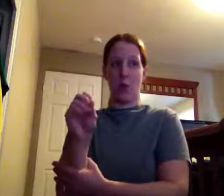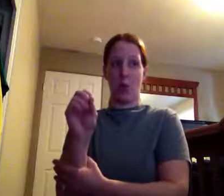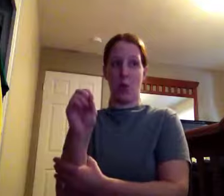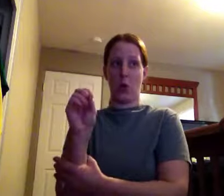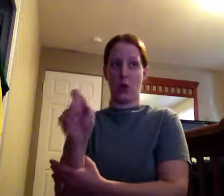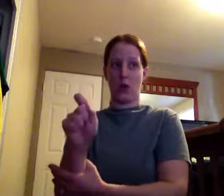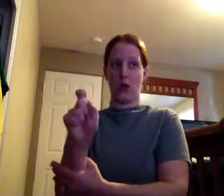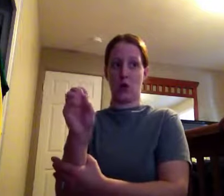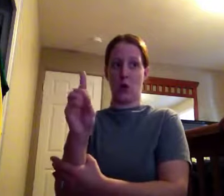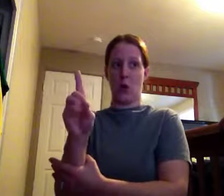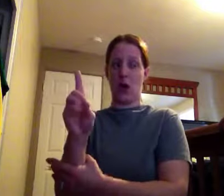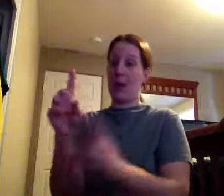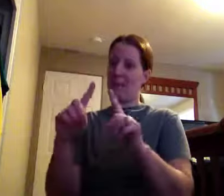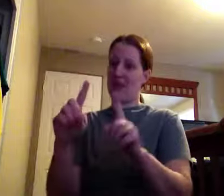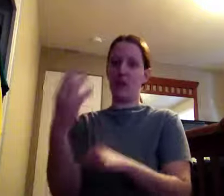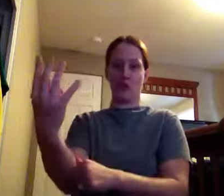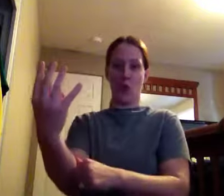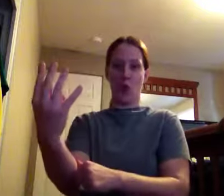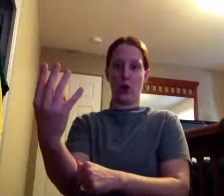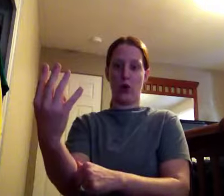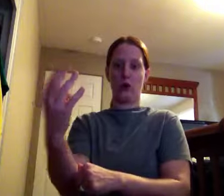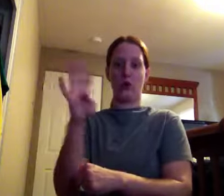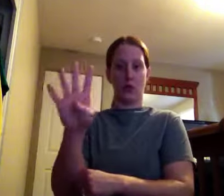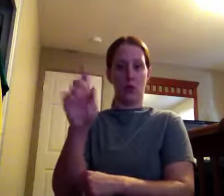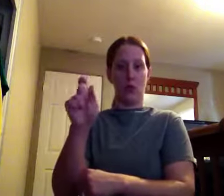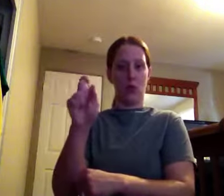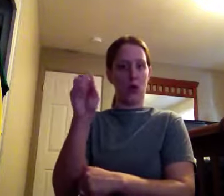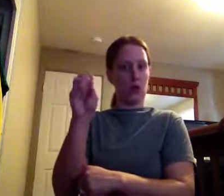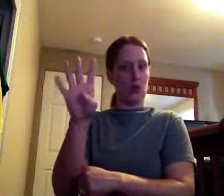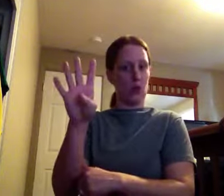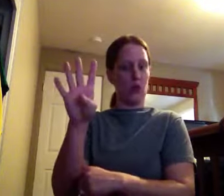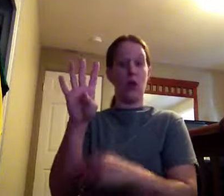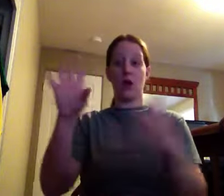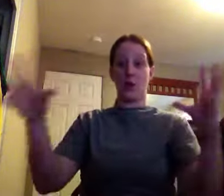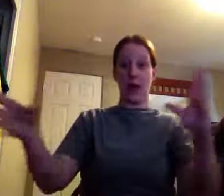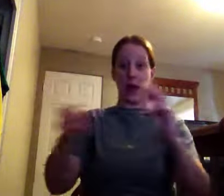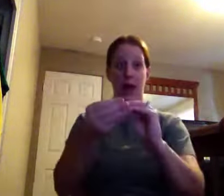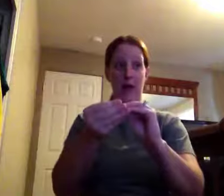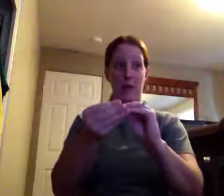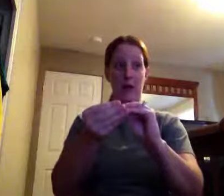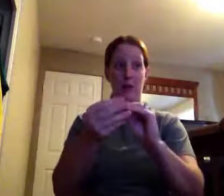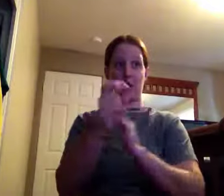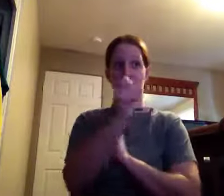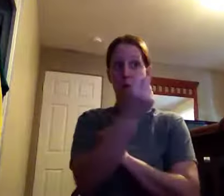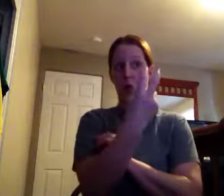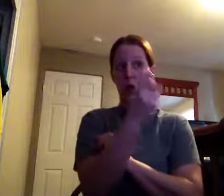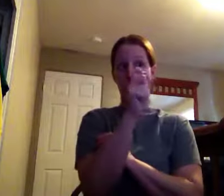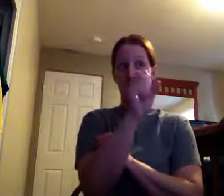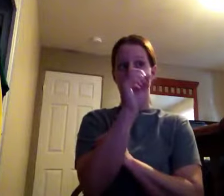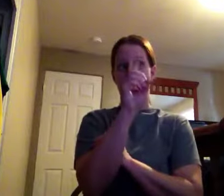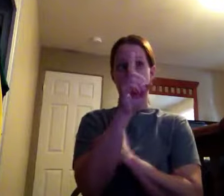So when I add that up, I get 12.01 plus 4.04, or I get a mass